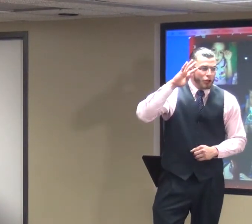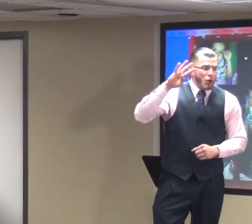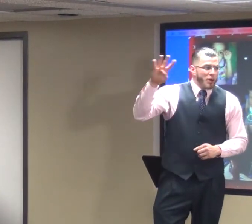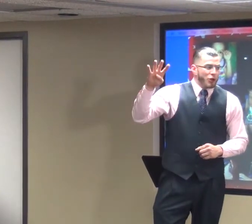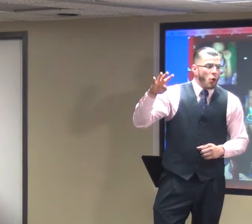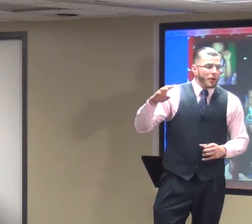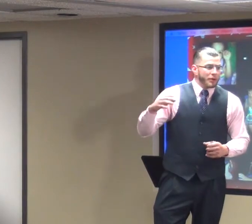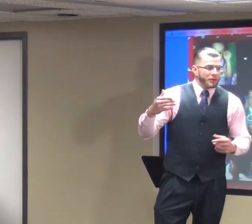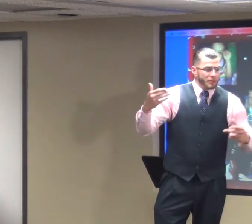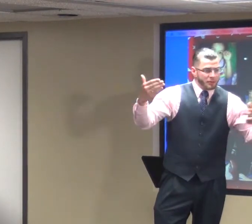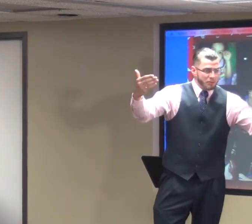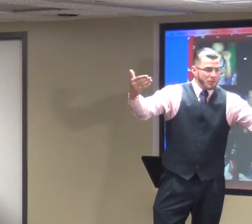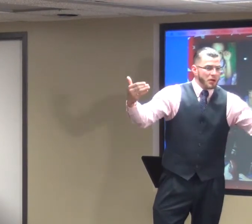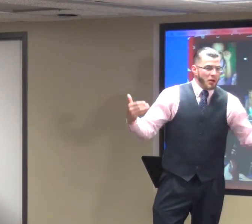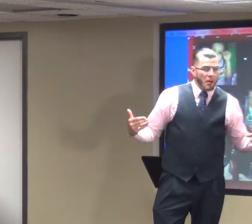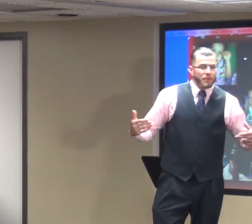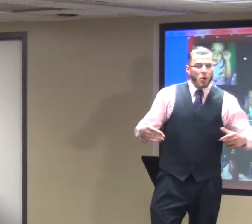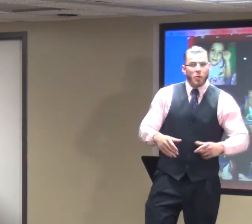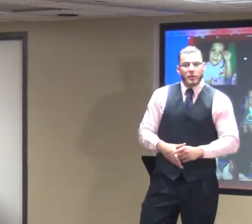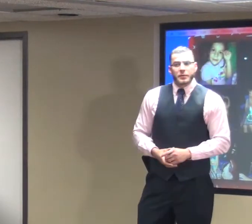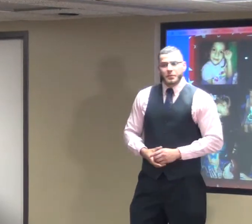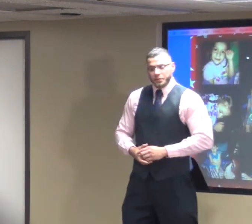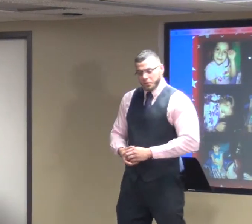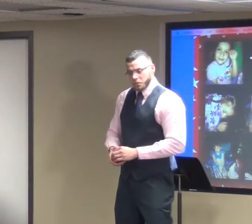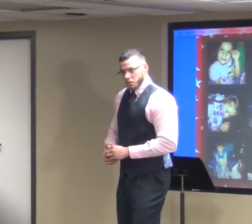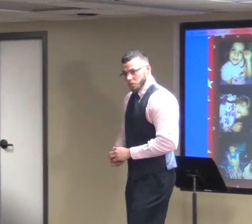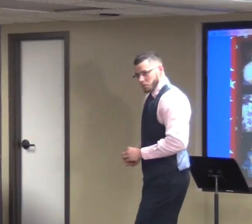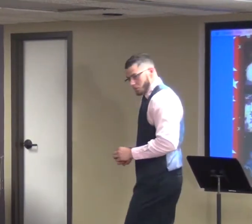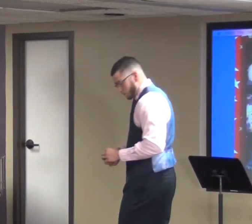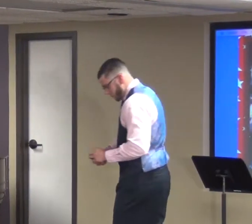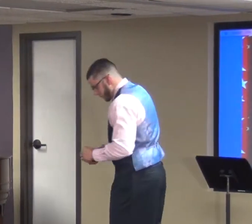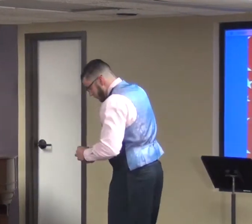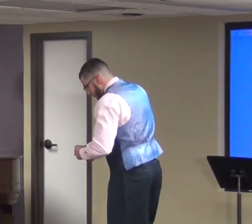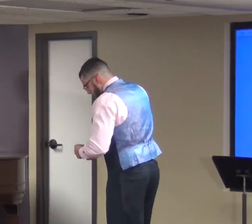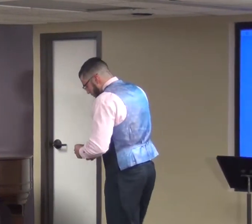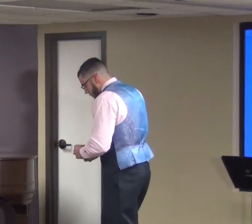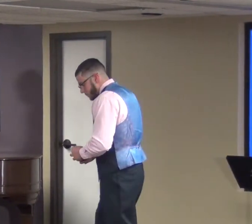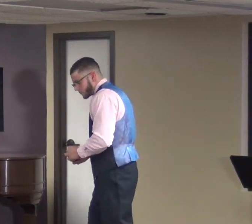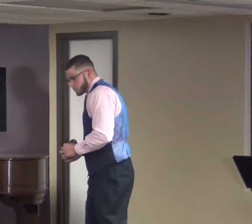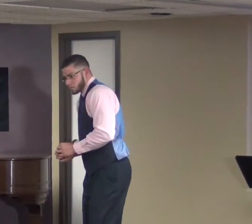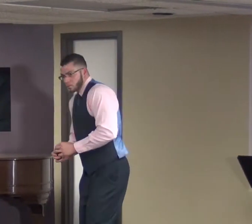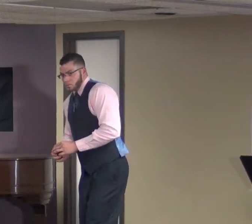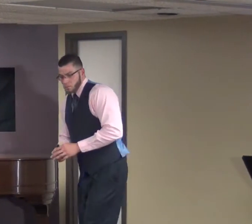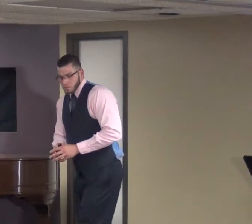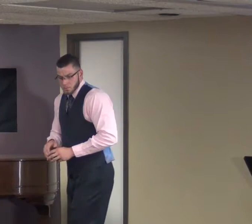Don't ignore it. If you want to come to the altar, you can just come. Just feel free to come.